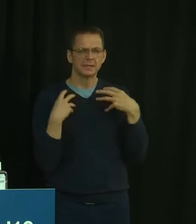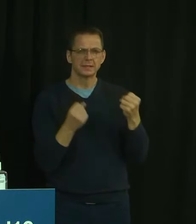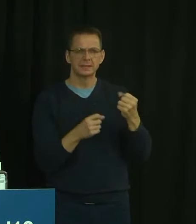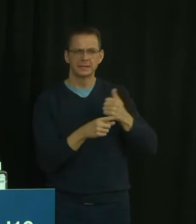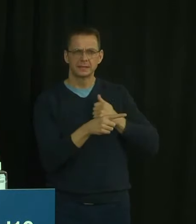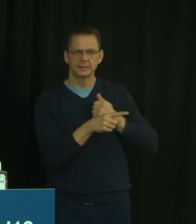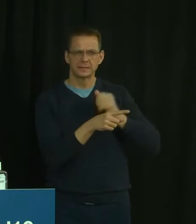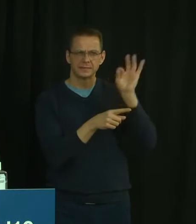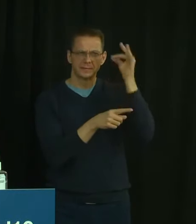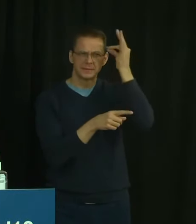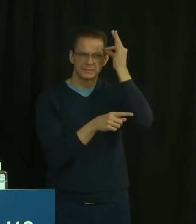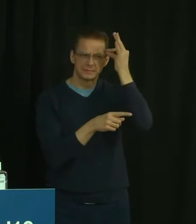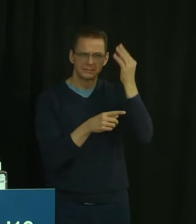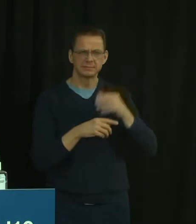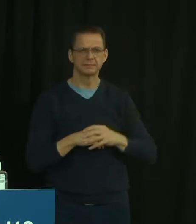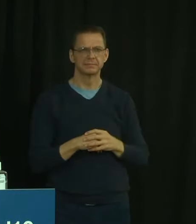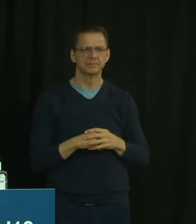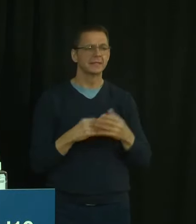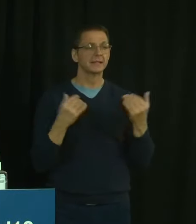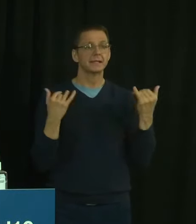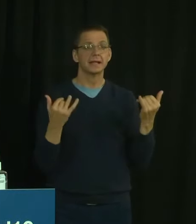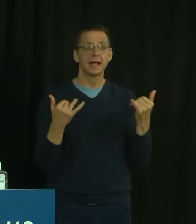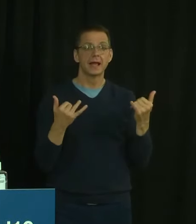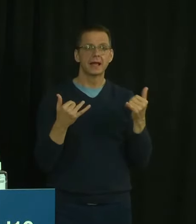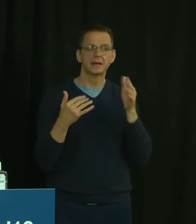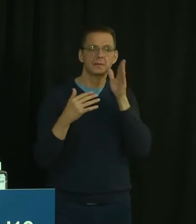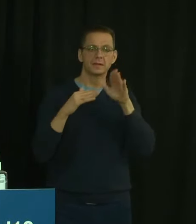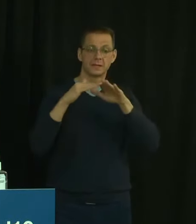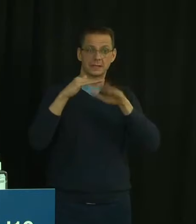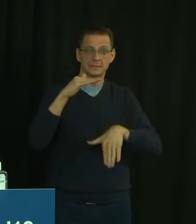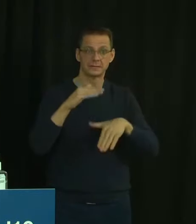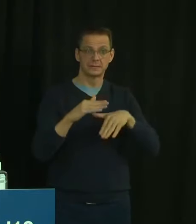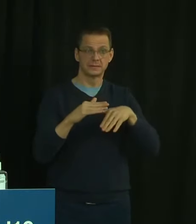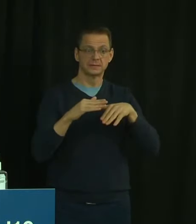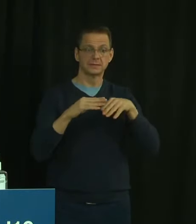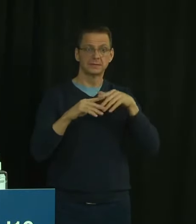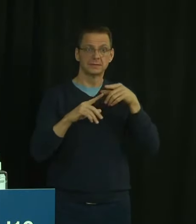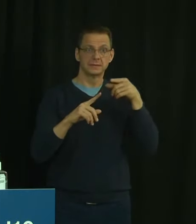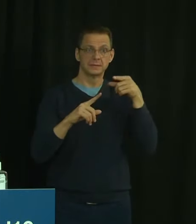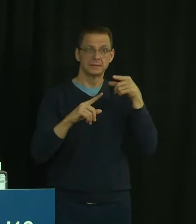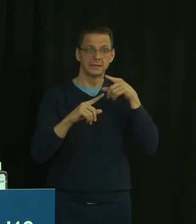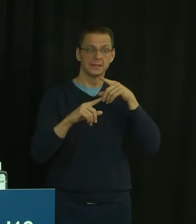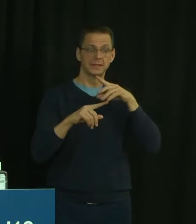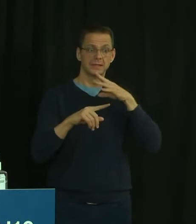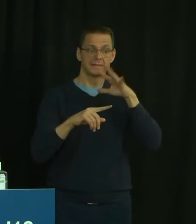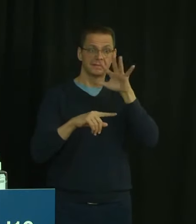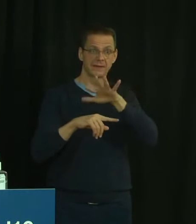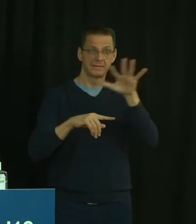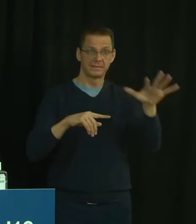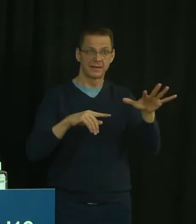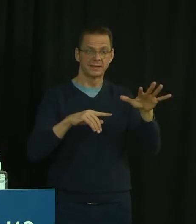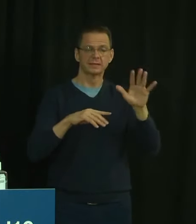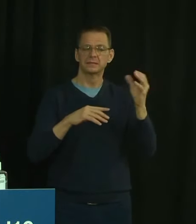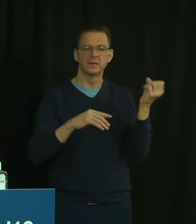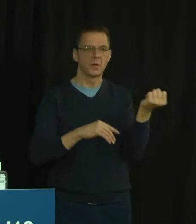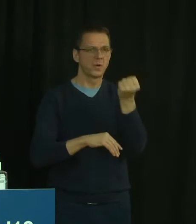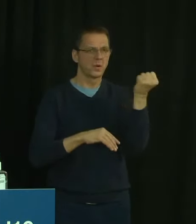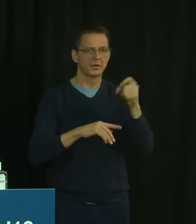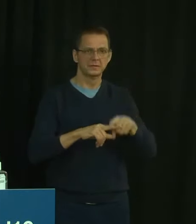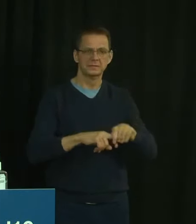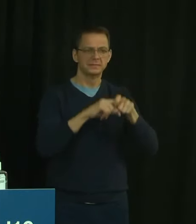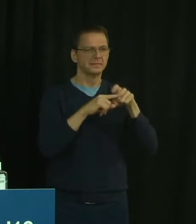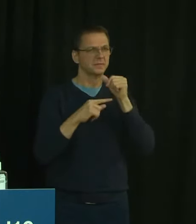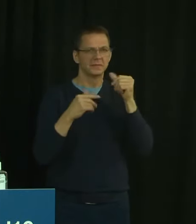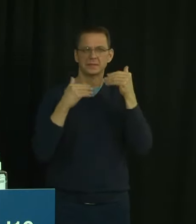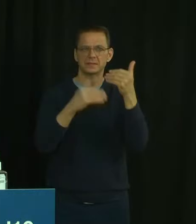Canada. As I mentioned to you last week, there have been some rare instances of blood clots reported in Europe that